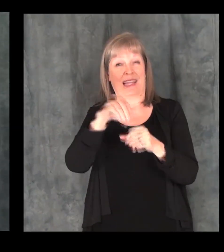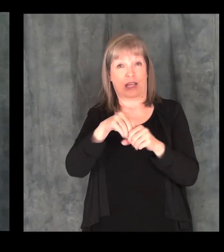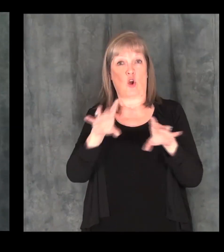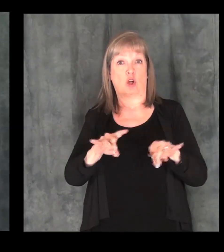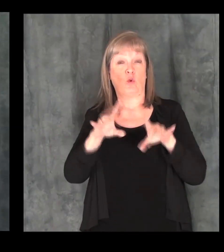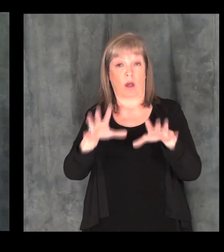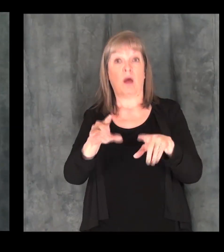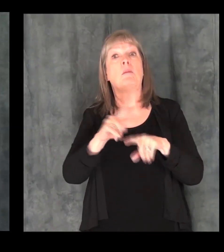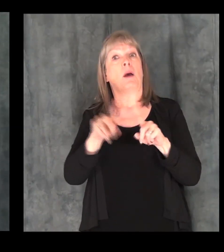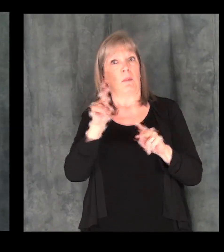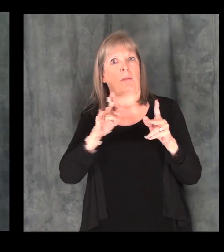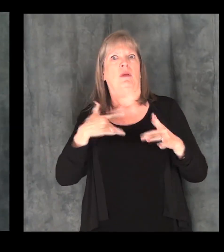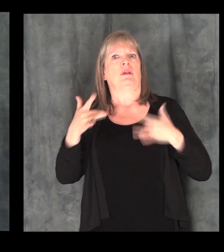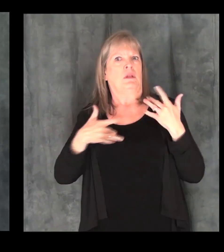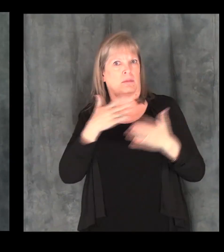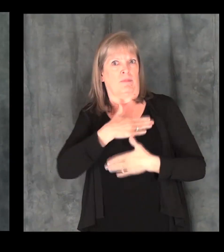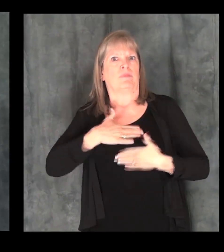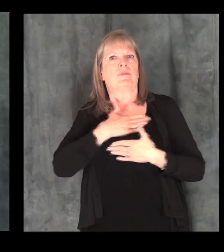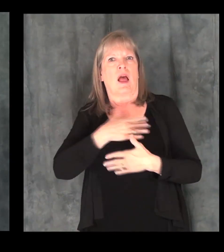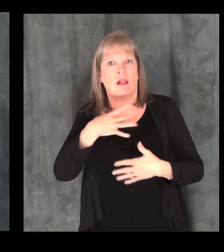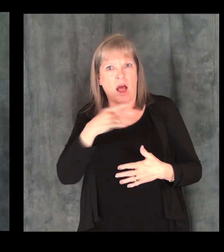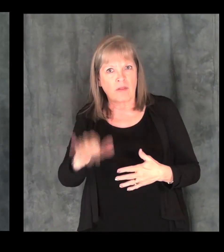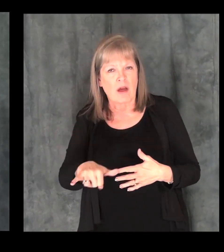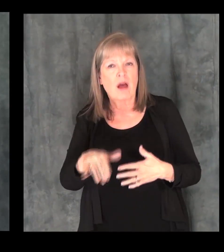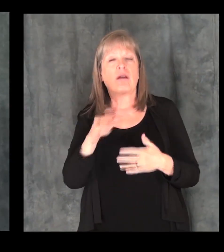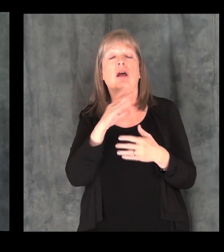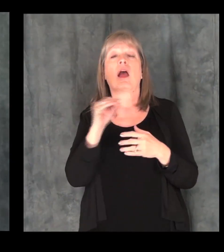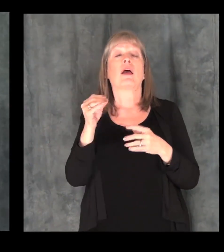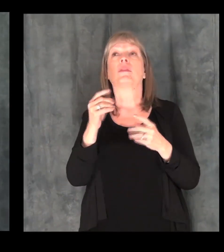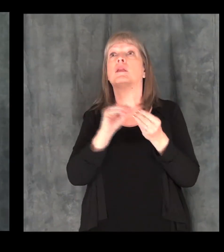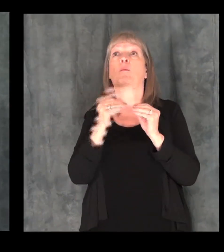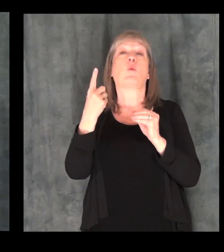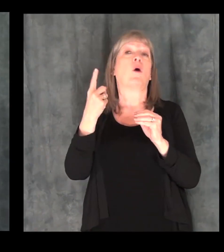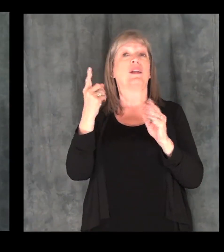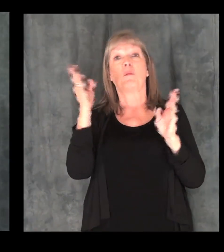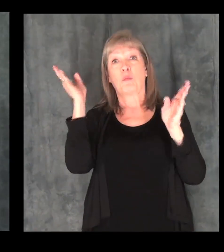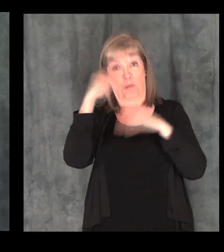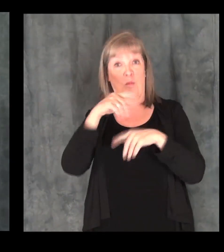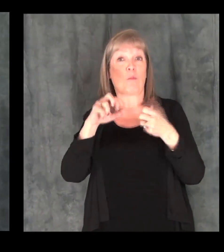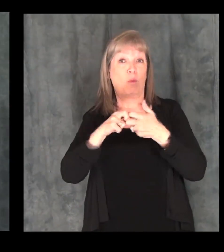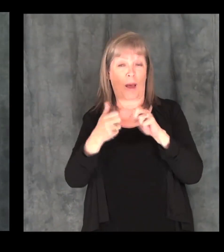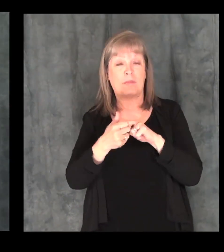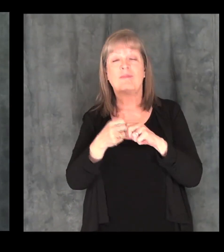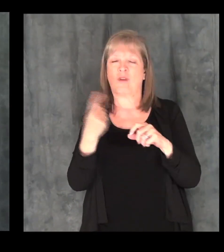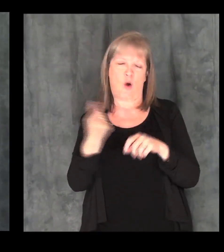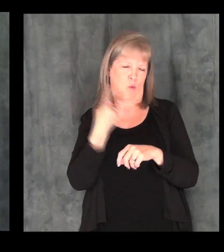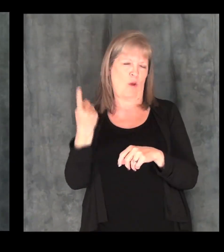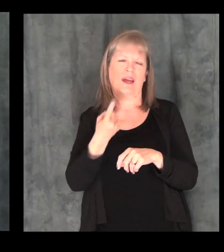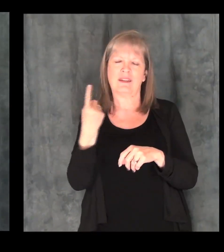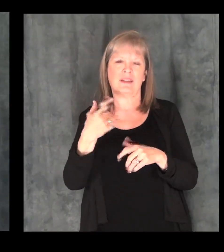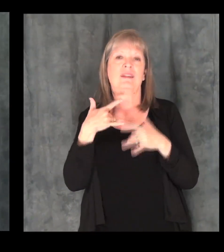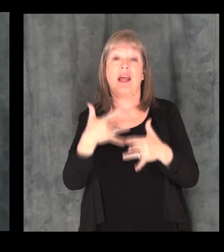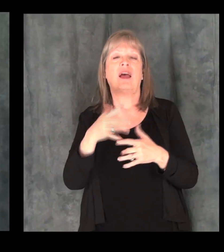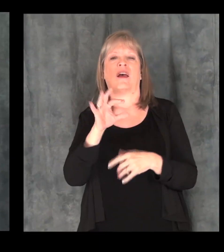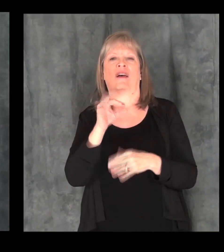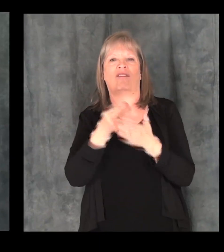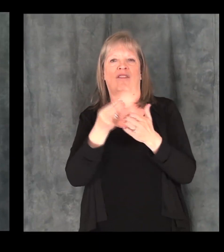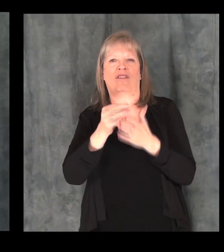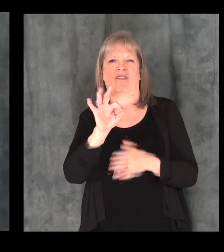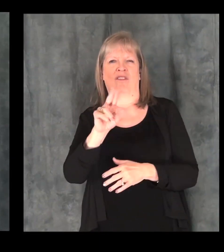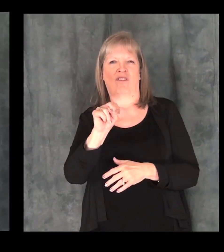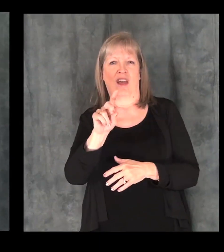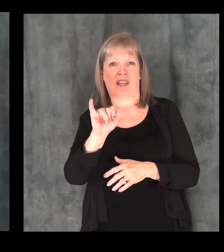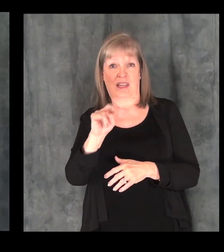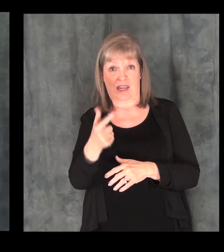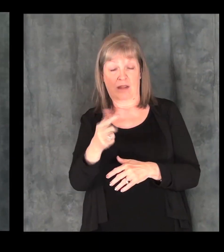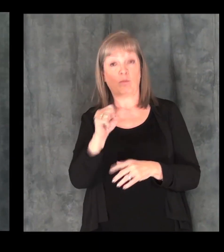very well received, people like it, and the main sticking point, as there usually is funding. So what the organisation are